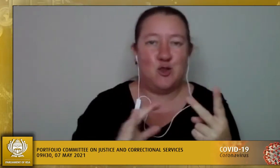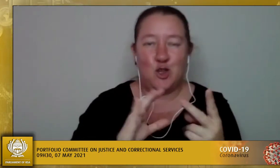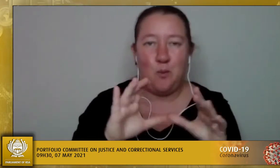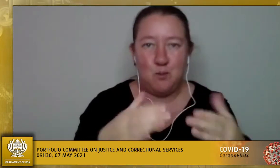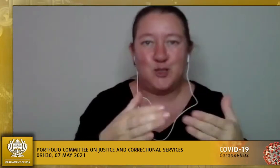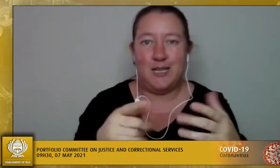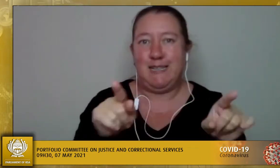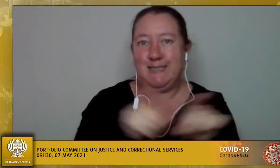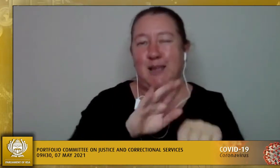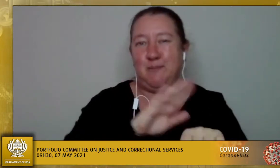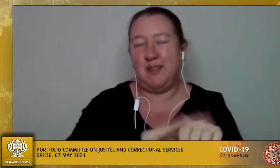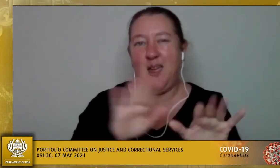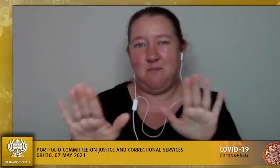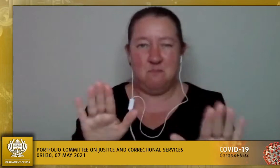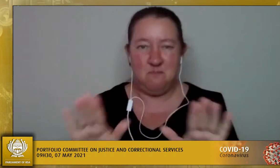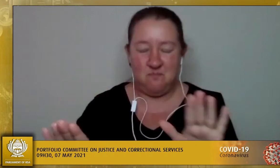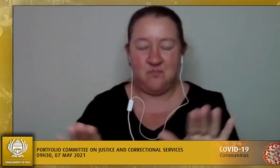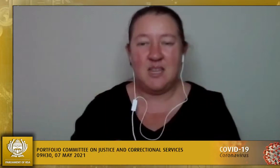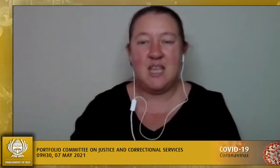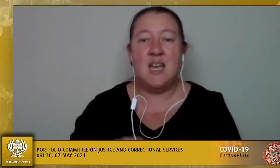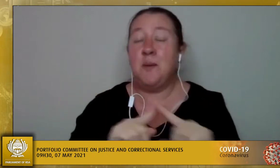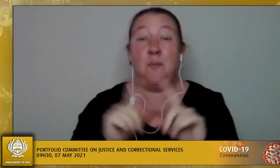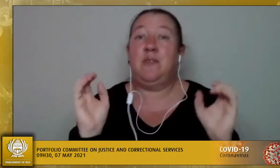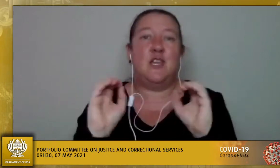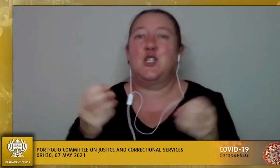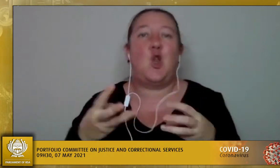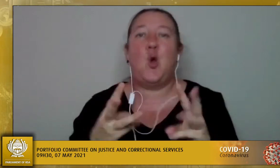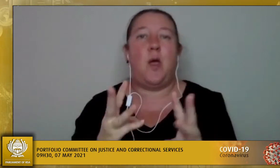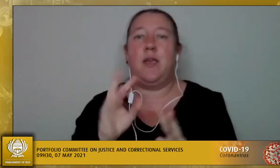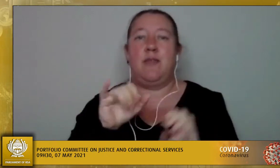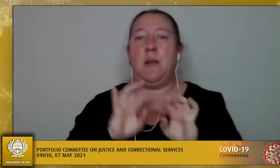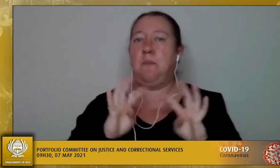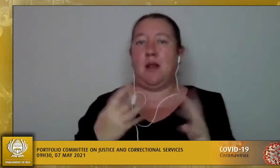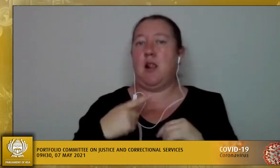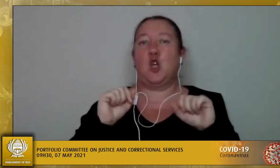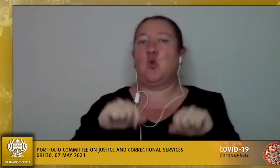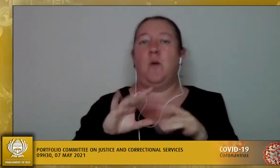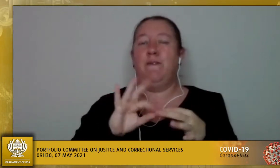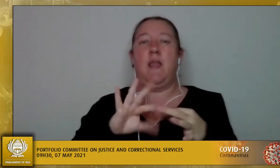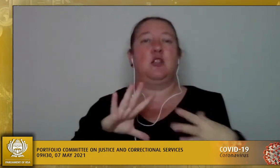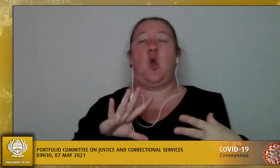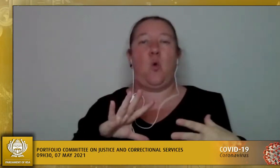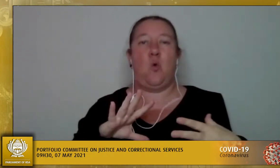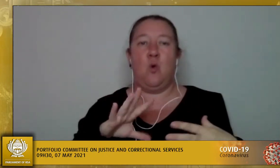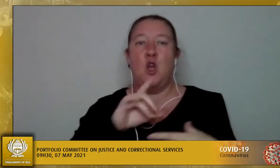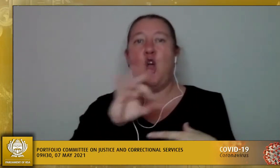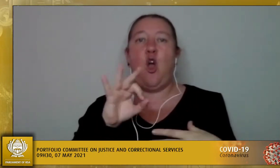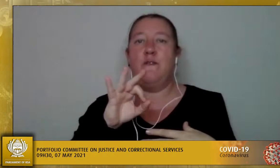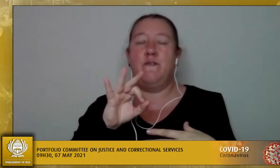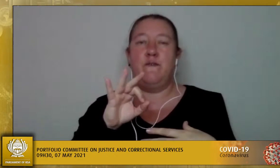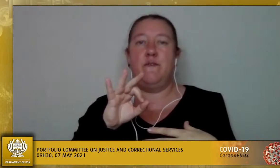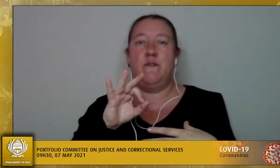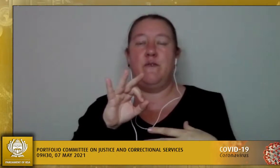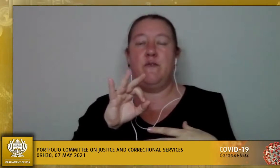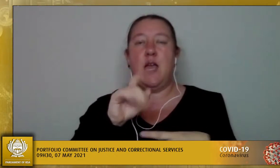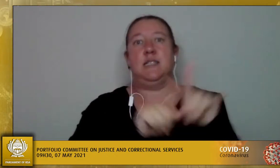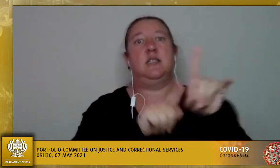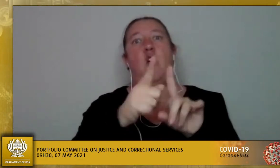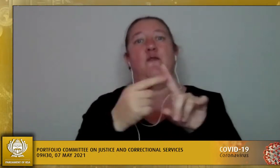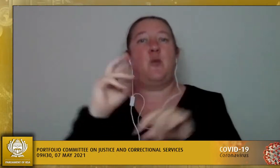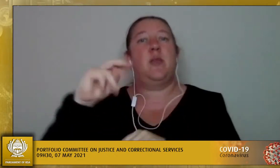at the same time in that sector but there's no way that in that panel I could have let go of a star that is coming